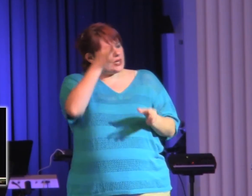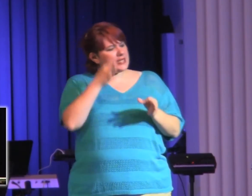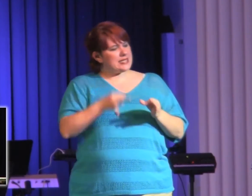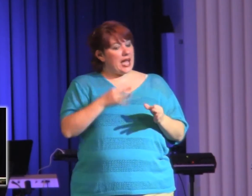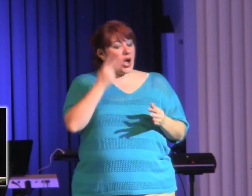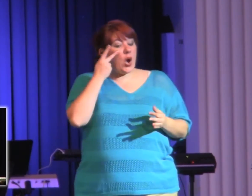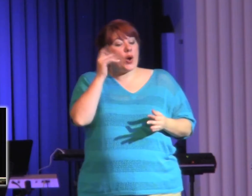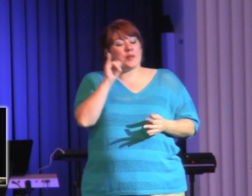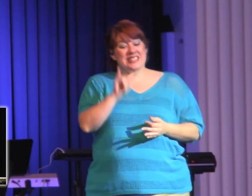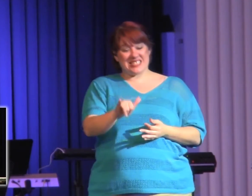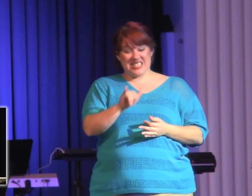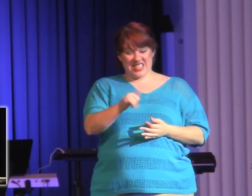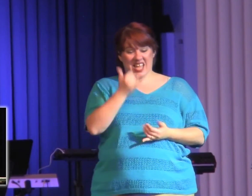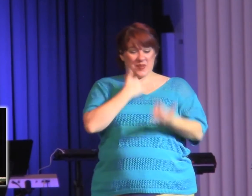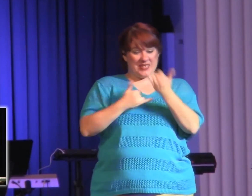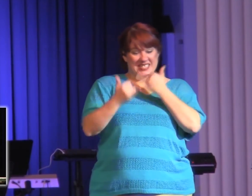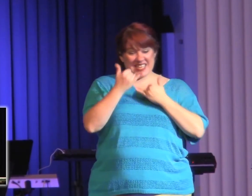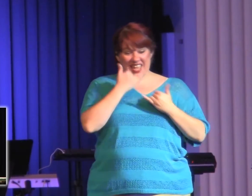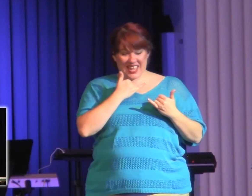emptying the dishwasher.